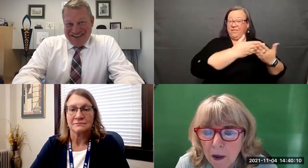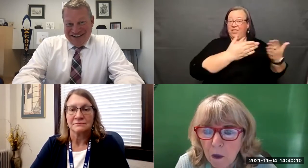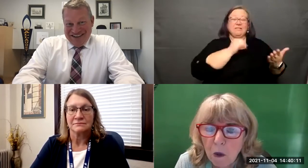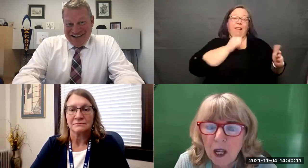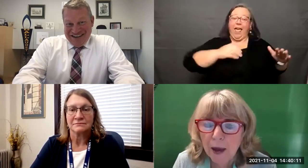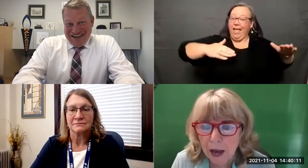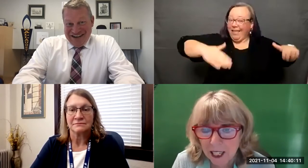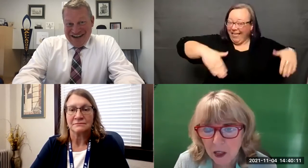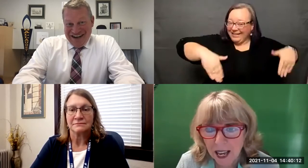we will get back to that.